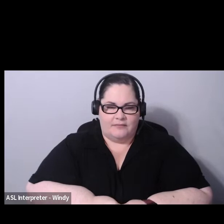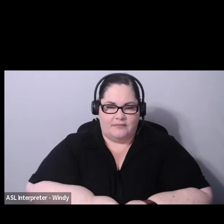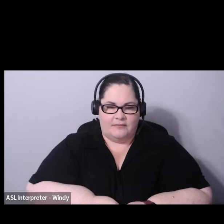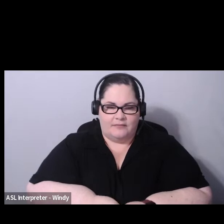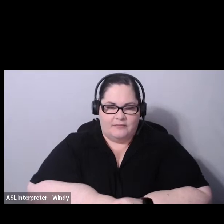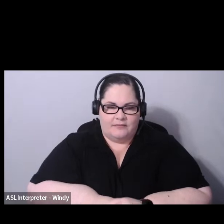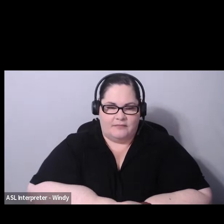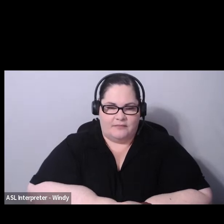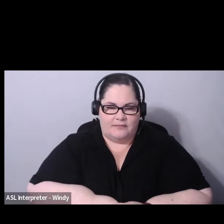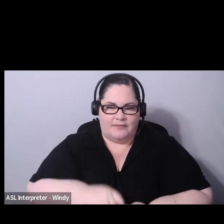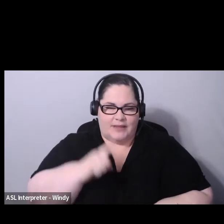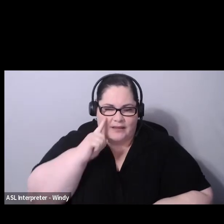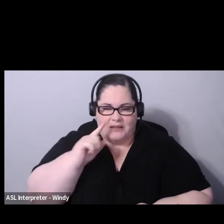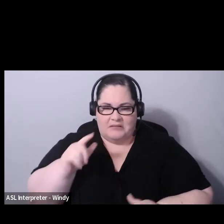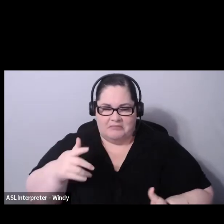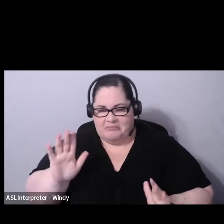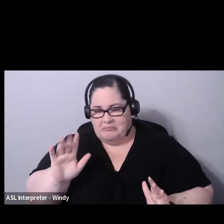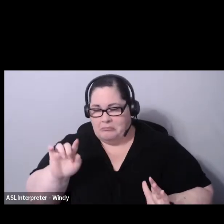Yeah, I think that's good.